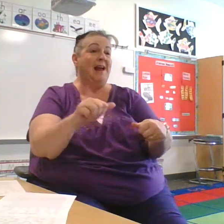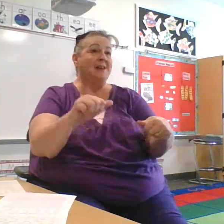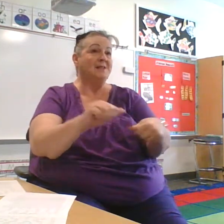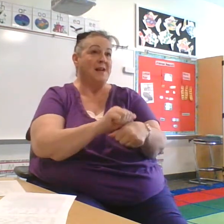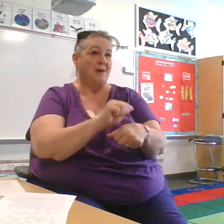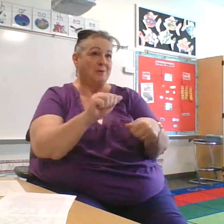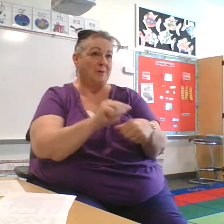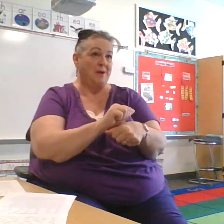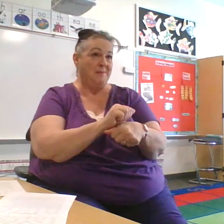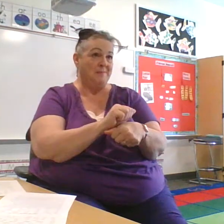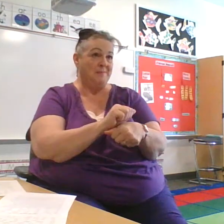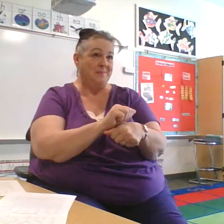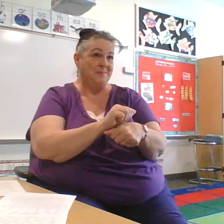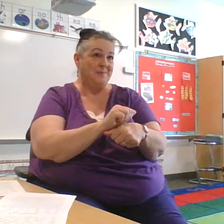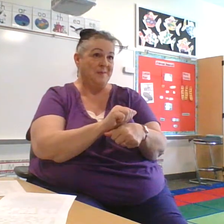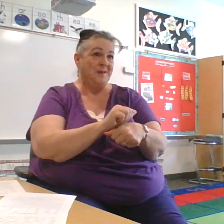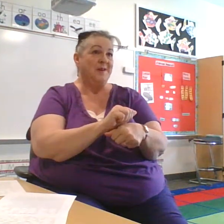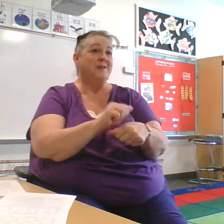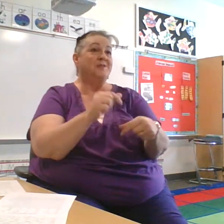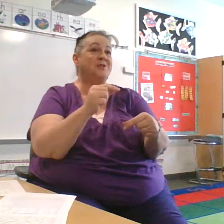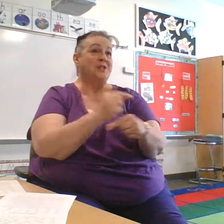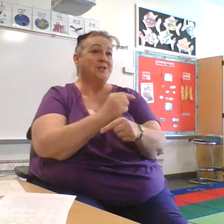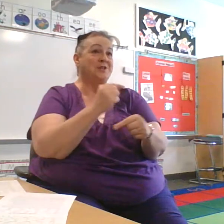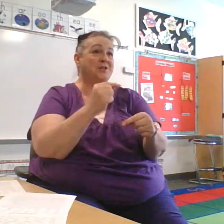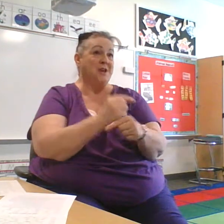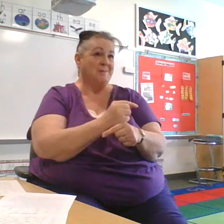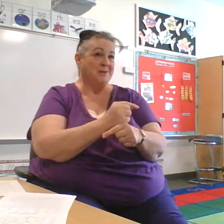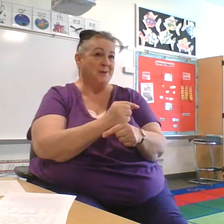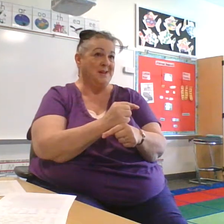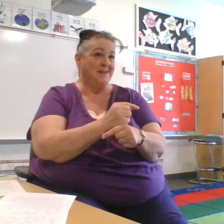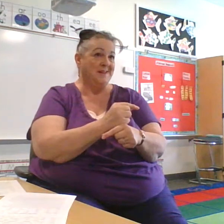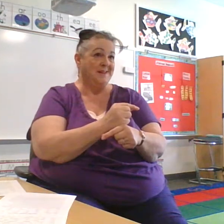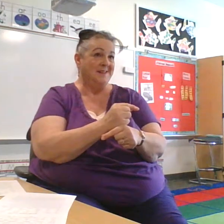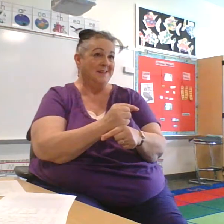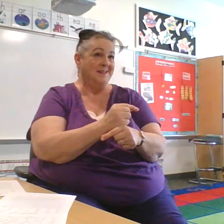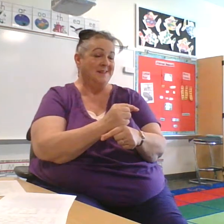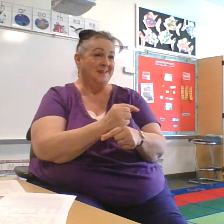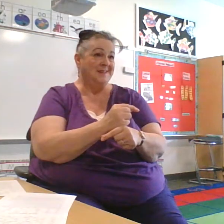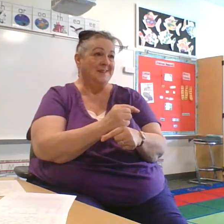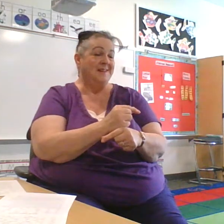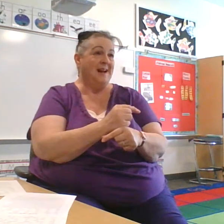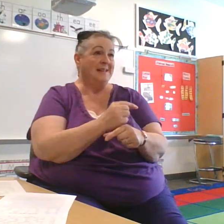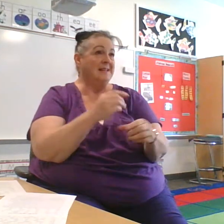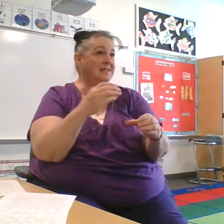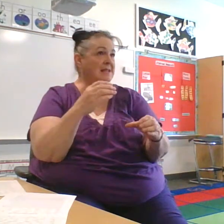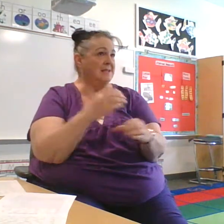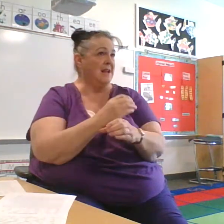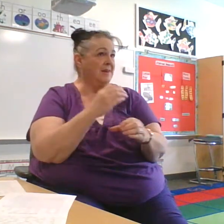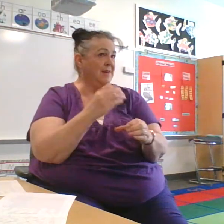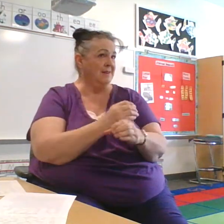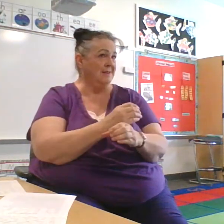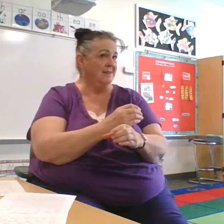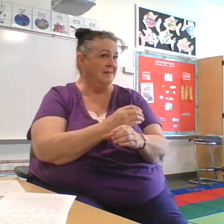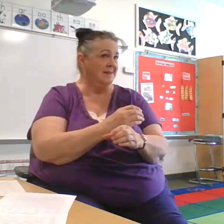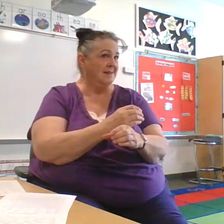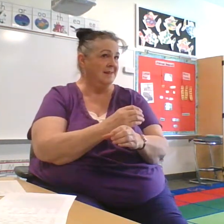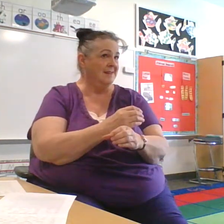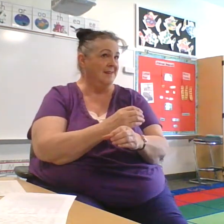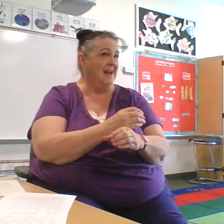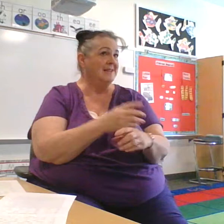A's is algebra, G's is geometry, I think C is calculus, and T